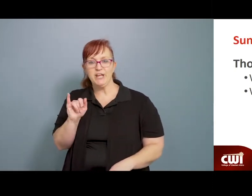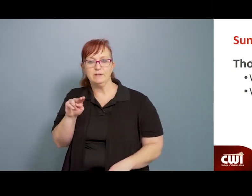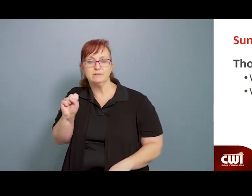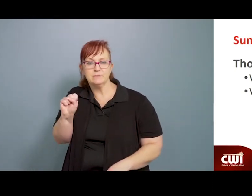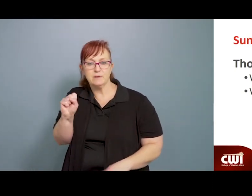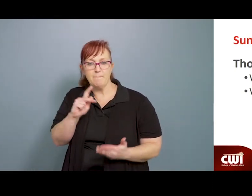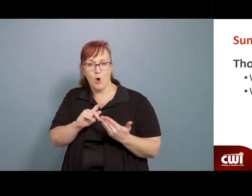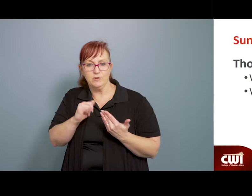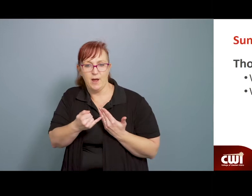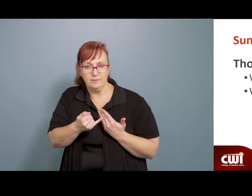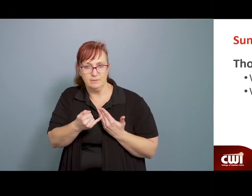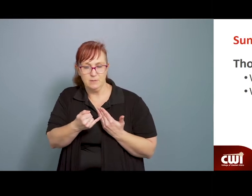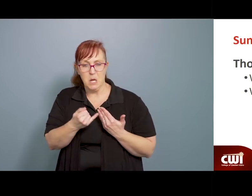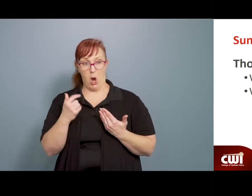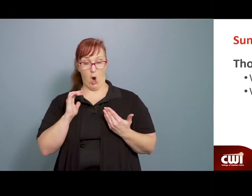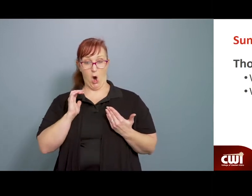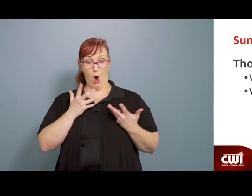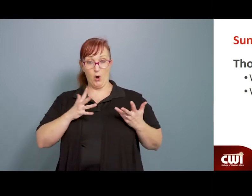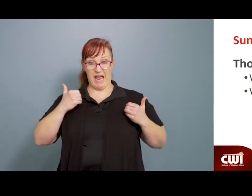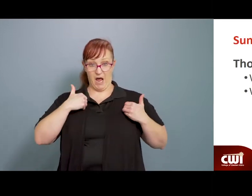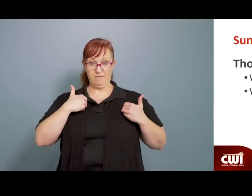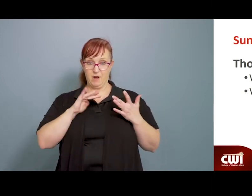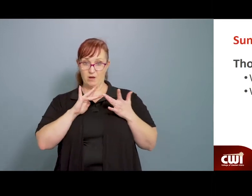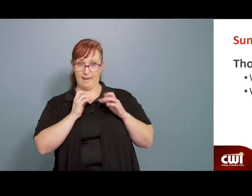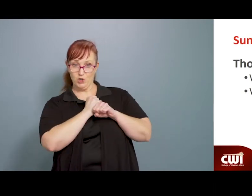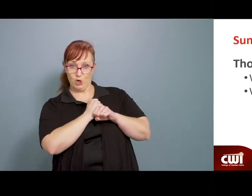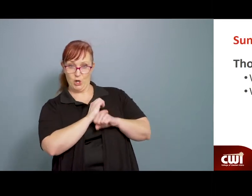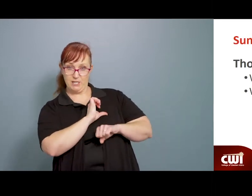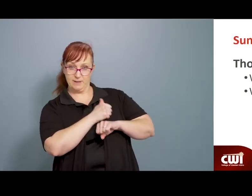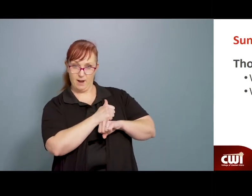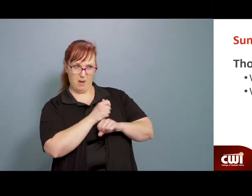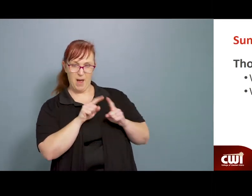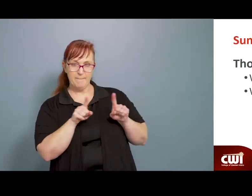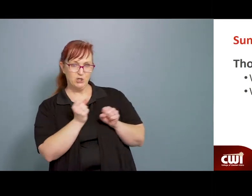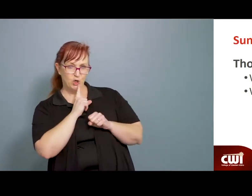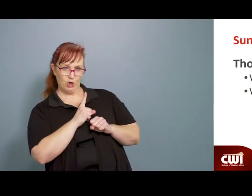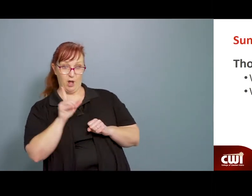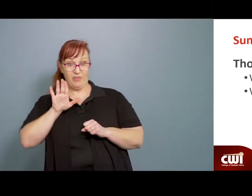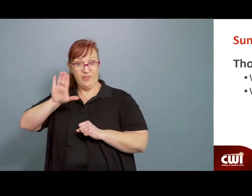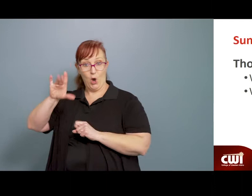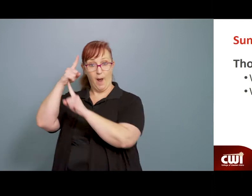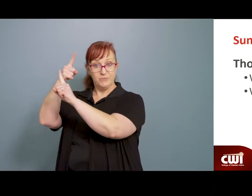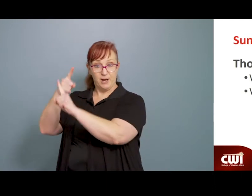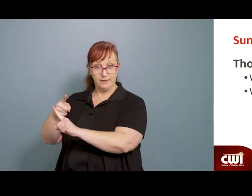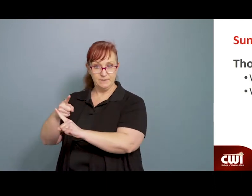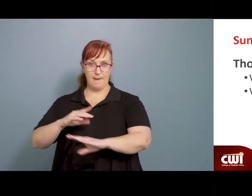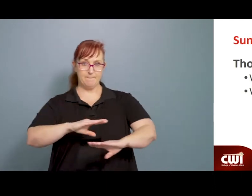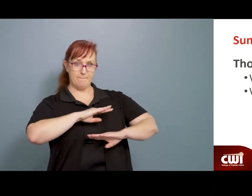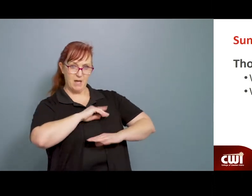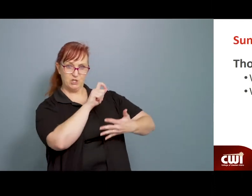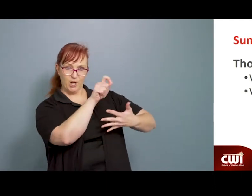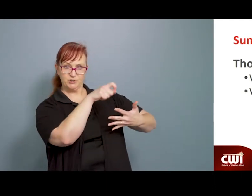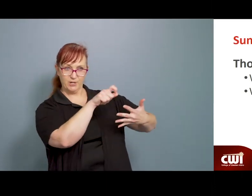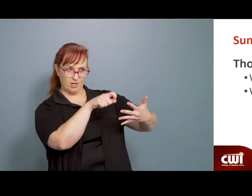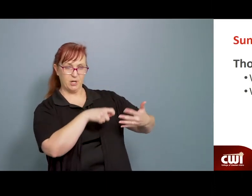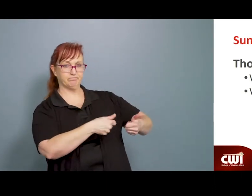current cyber program to ensure that we meet all of the objectives. We're going to embark on certification